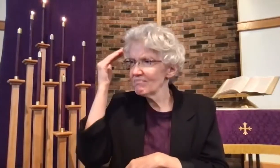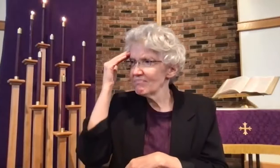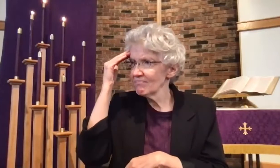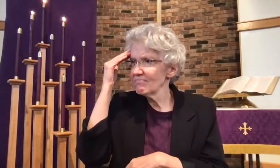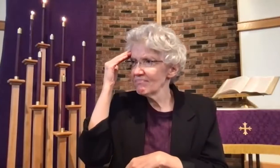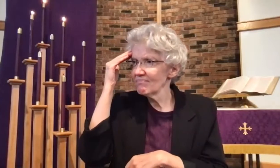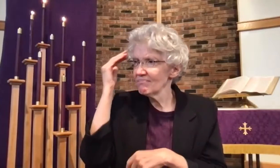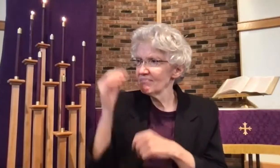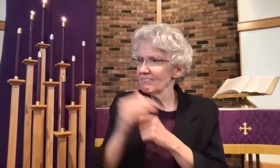he would die.